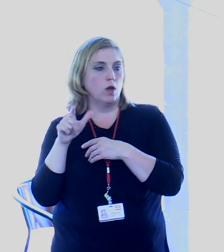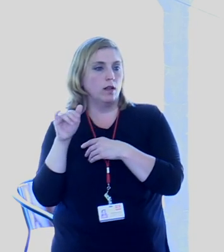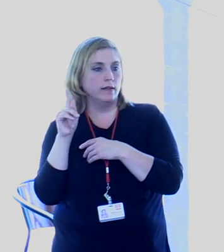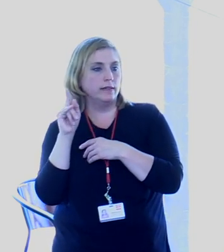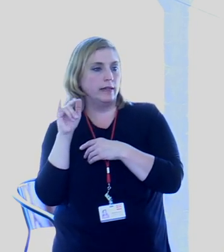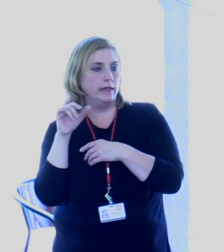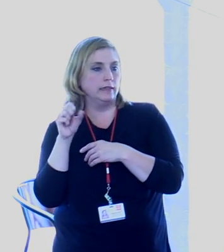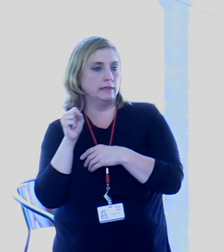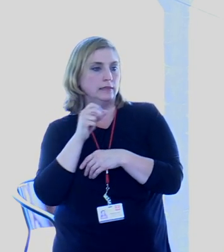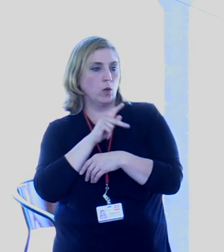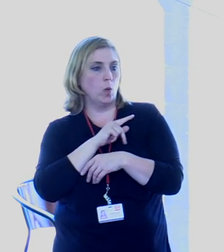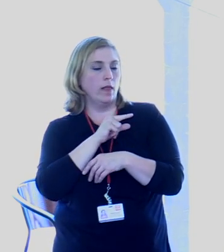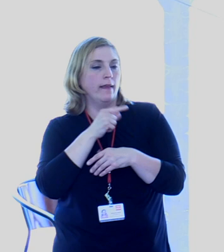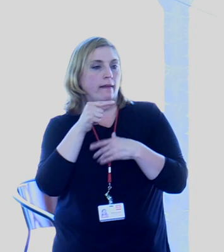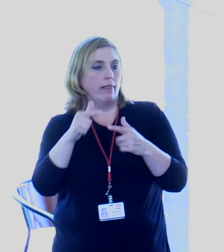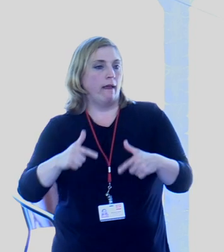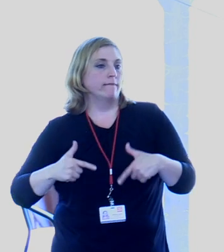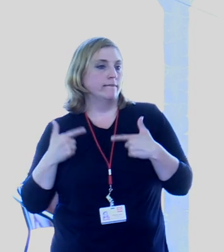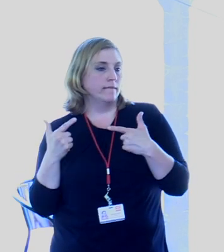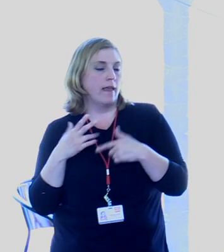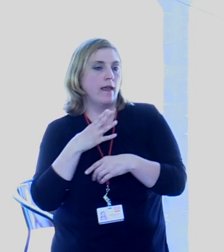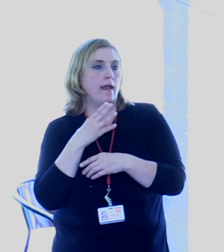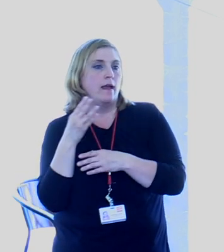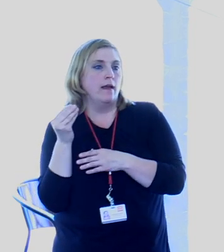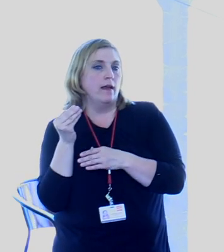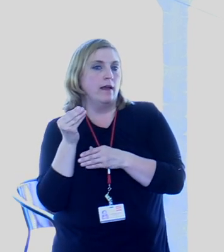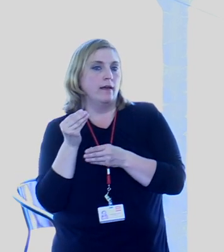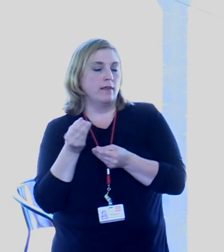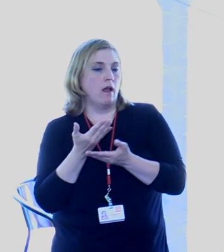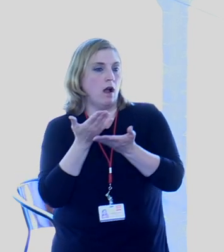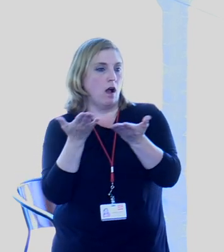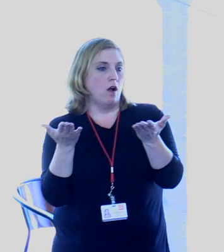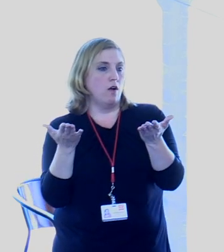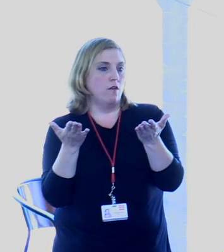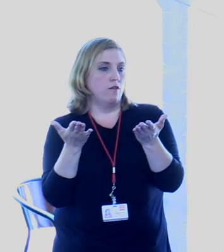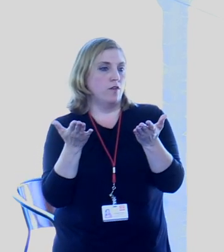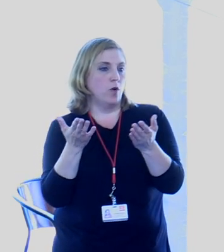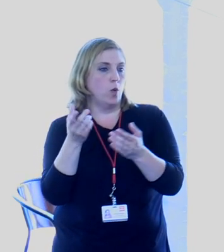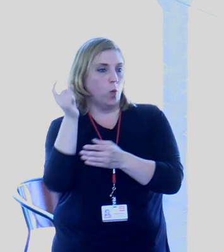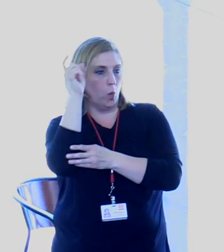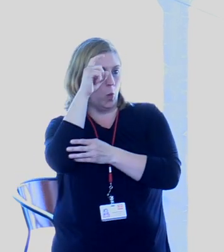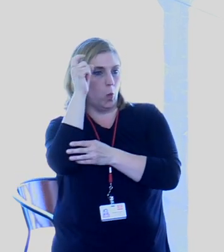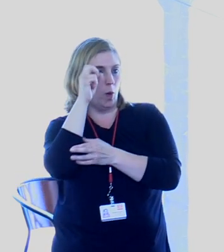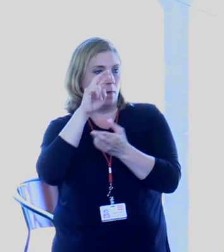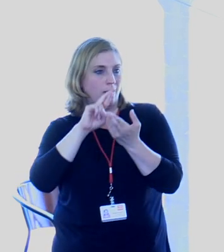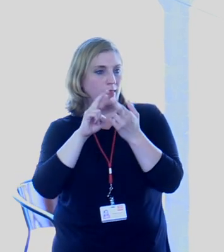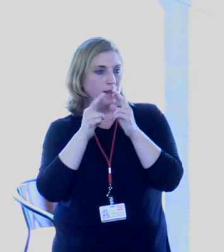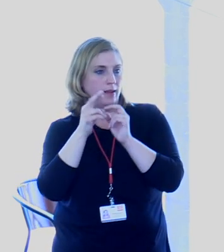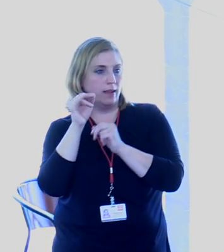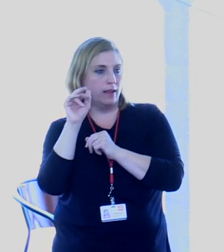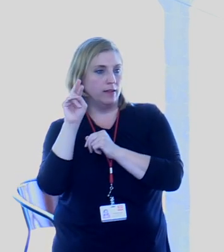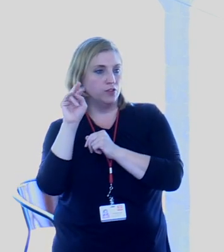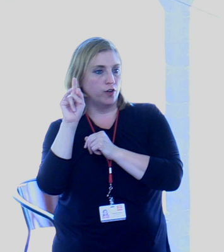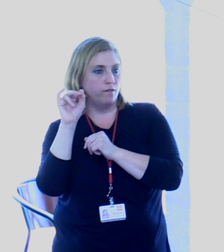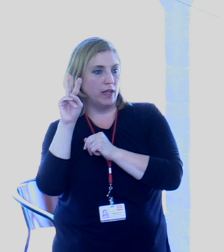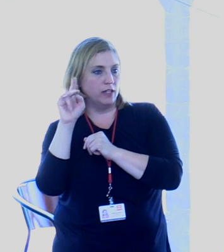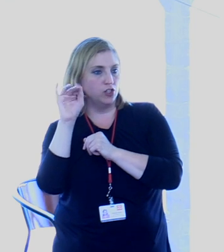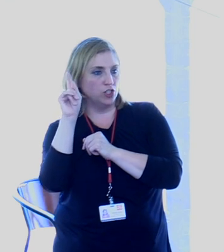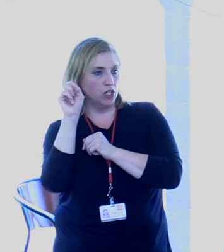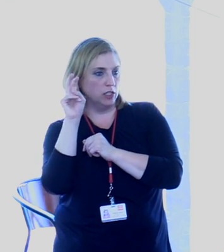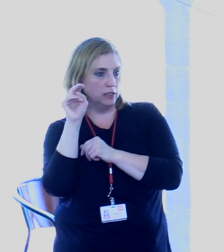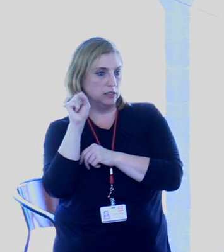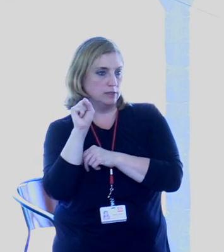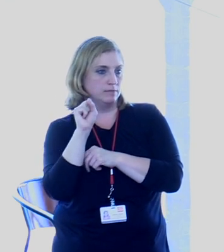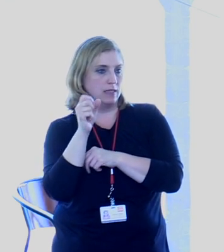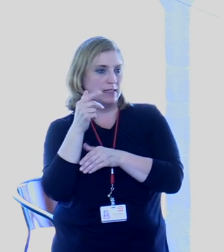these qualities in their life? And they offer a series of wisdom-related interventions, okay? So this